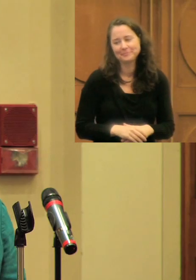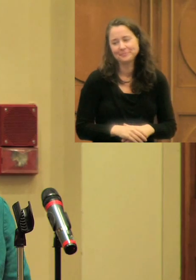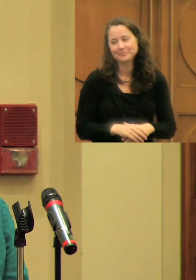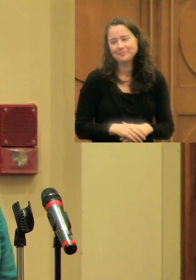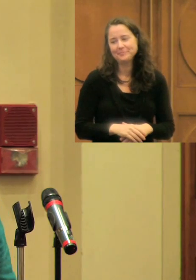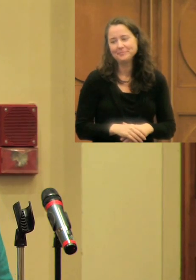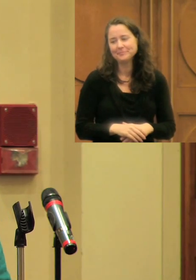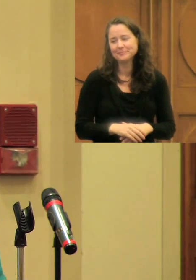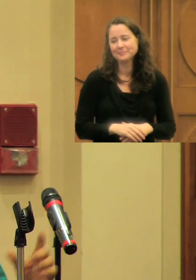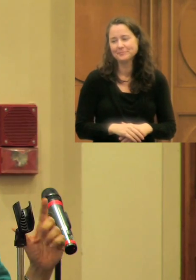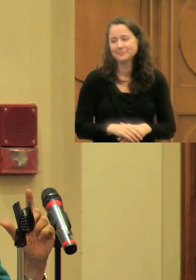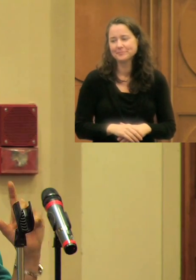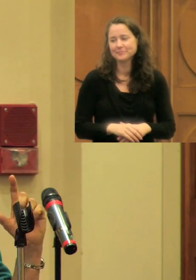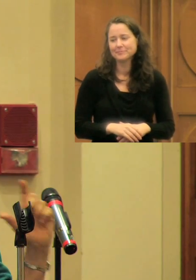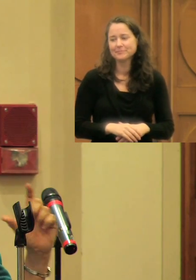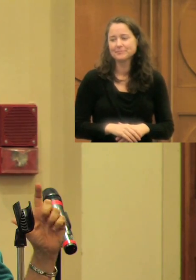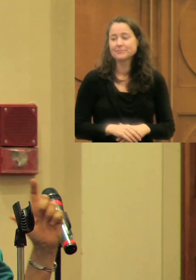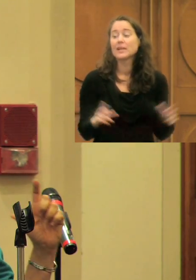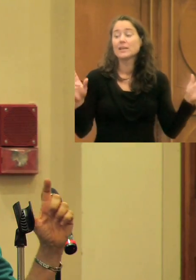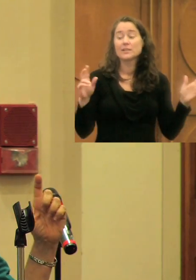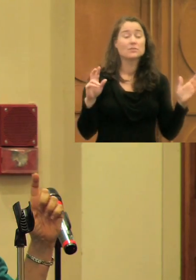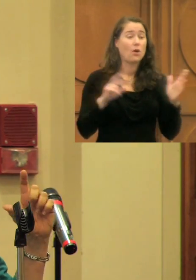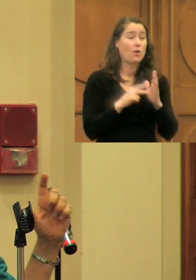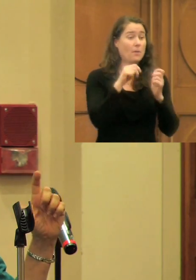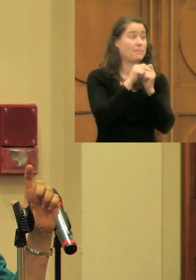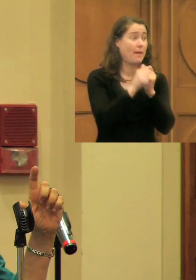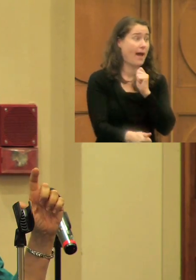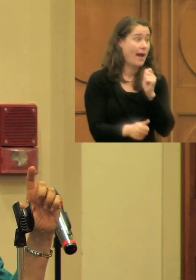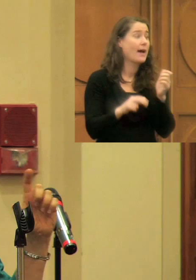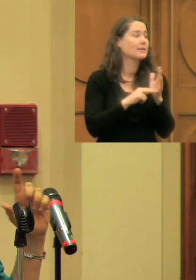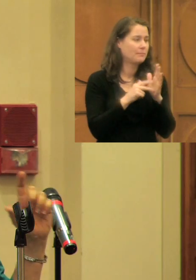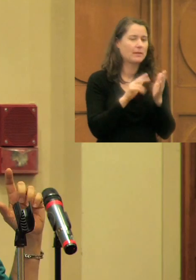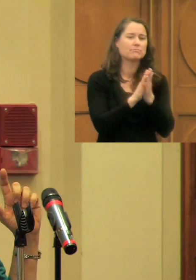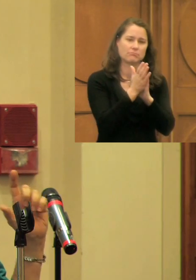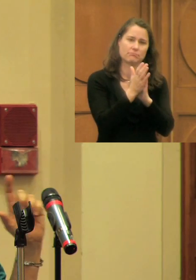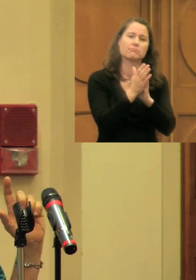With that, you can go out with your certified medical interpreter, your CMI